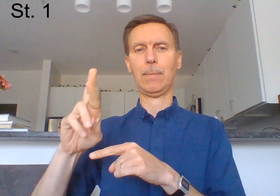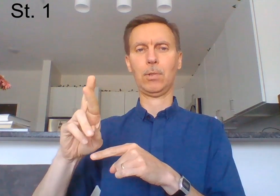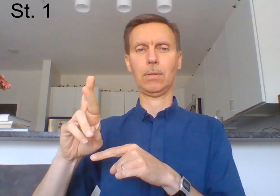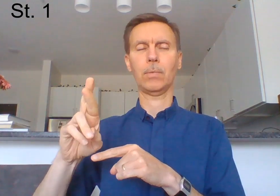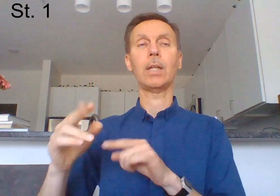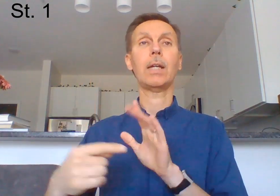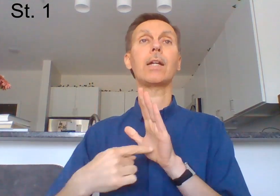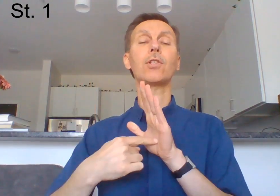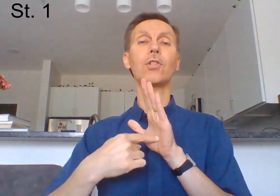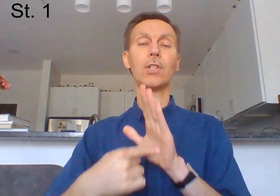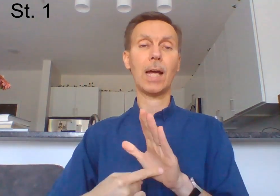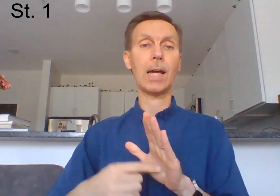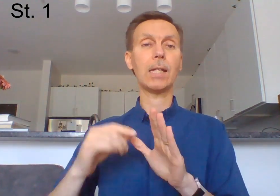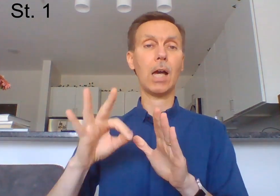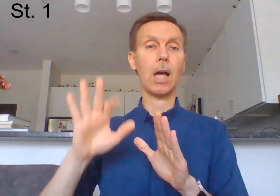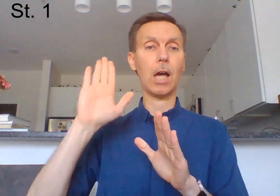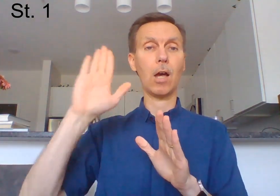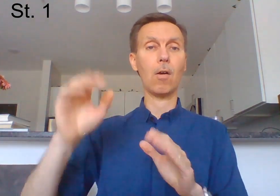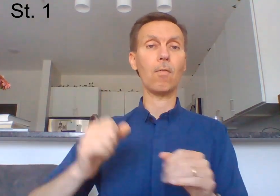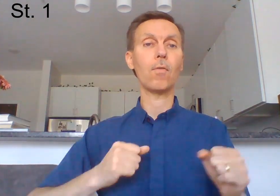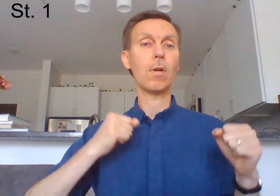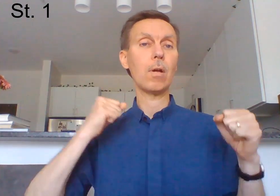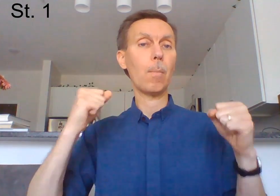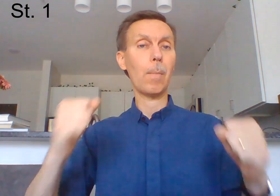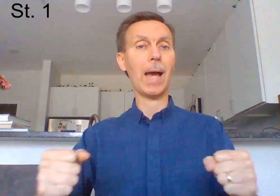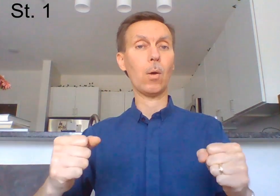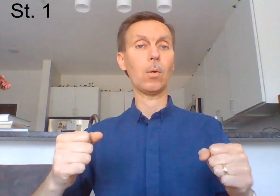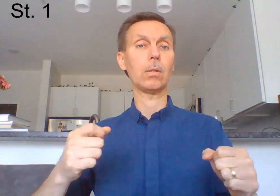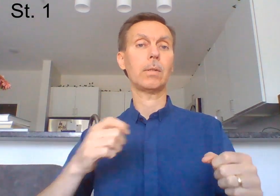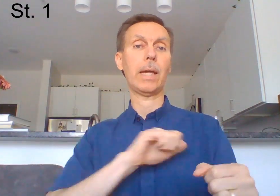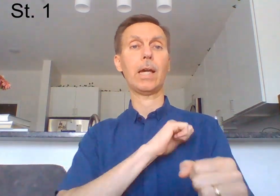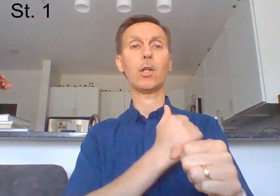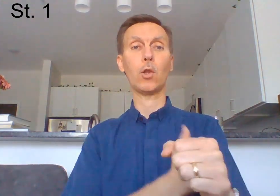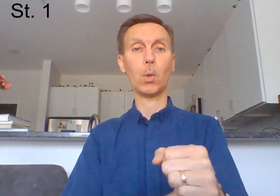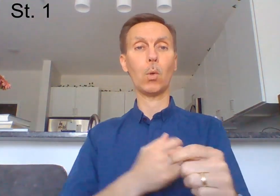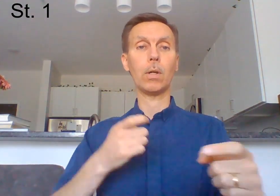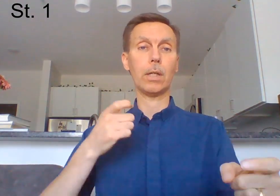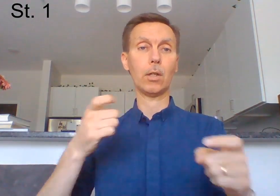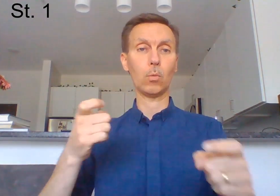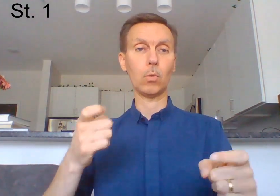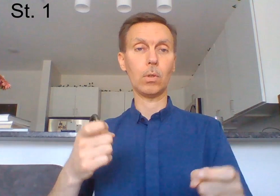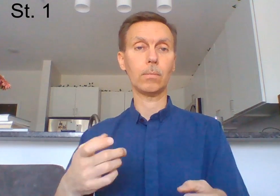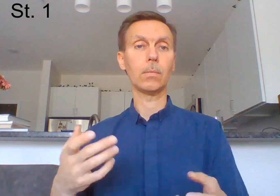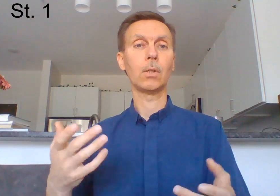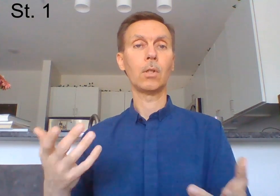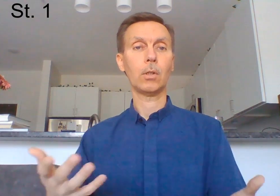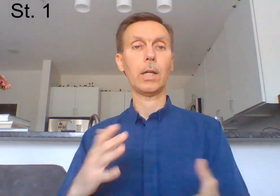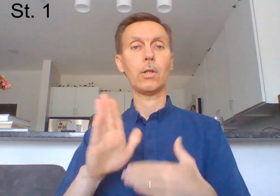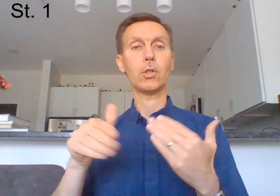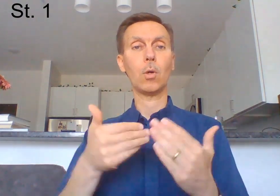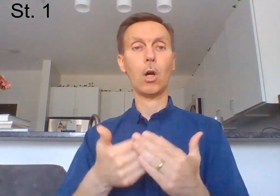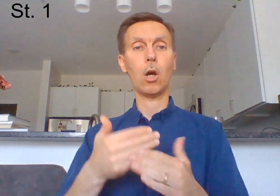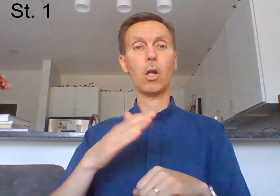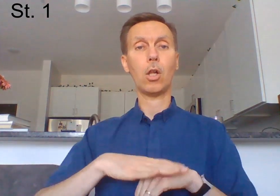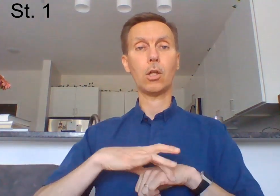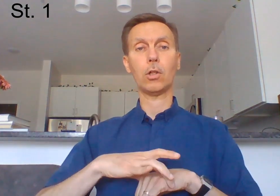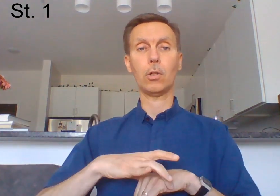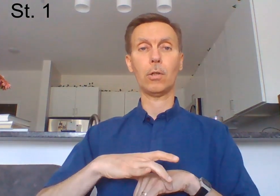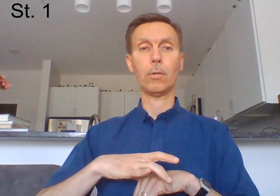scepter. It's a sign of power and authority and rule. Okay, so all on earth,